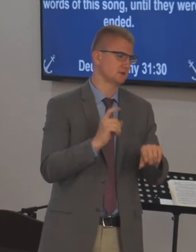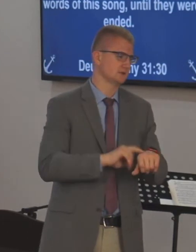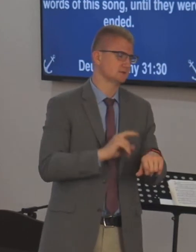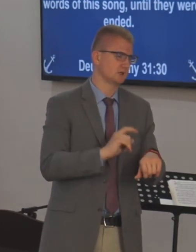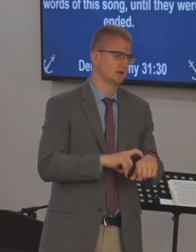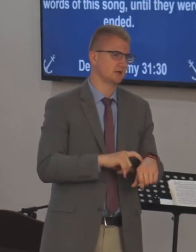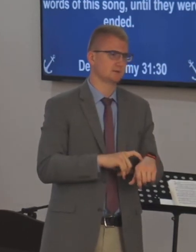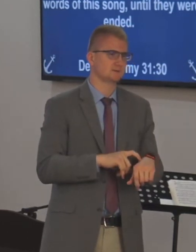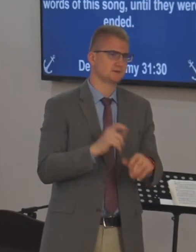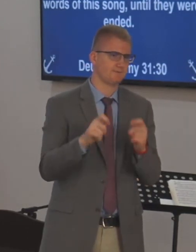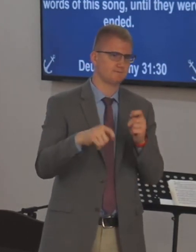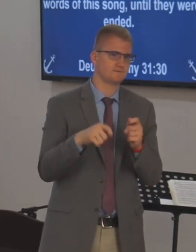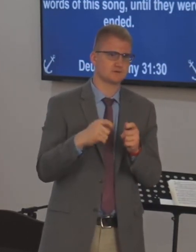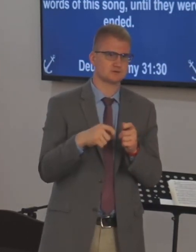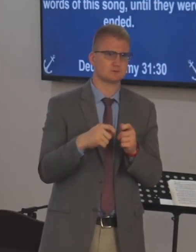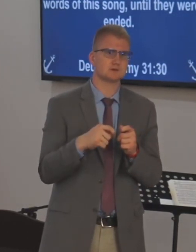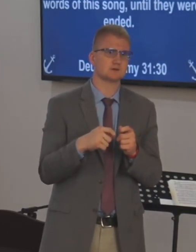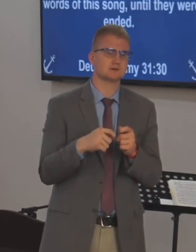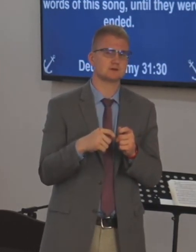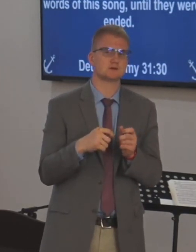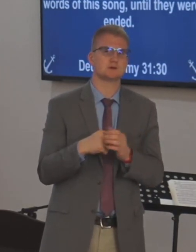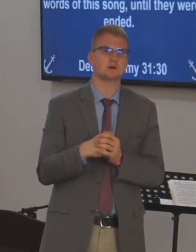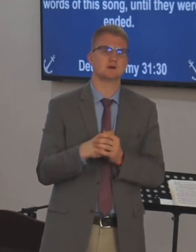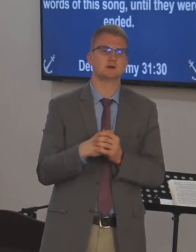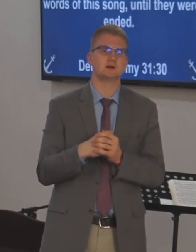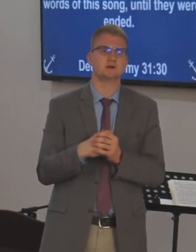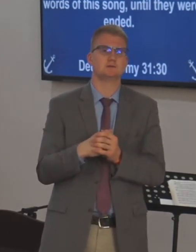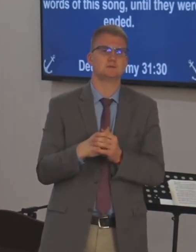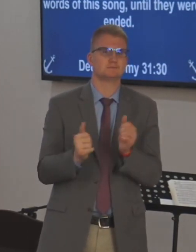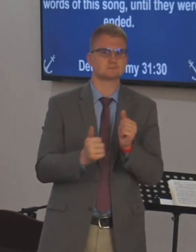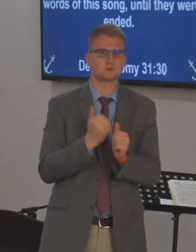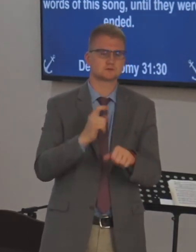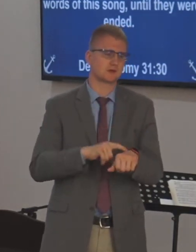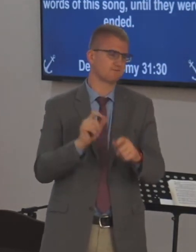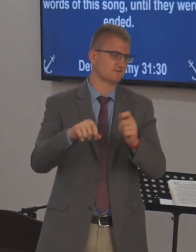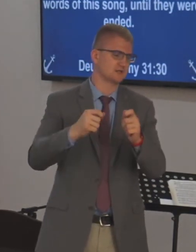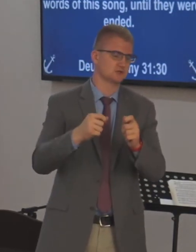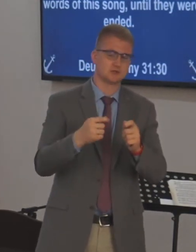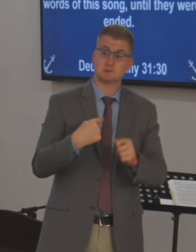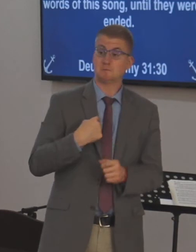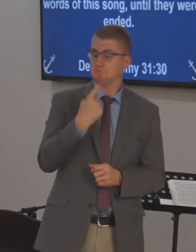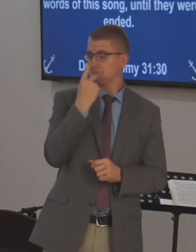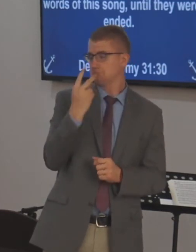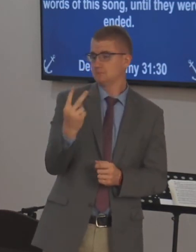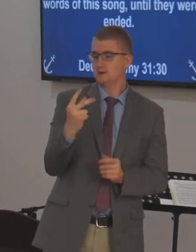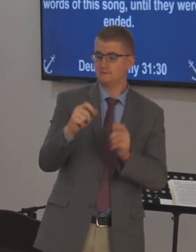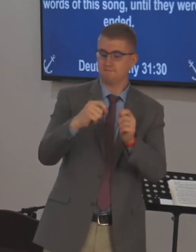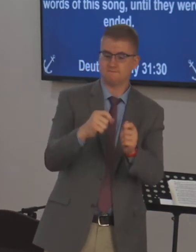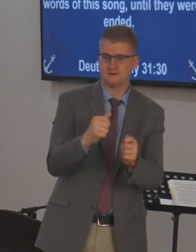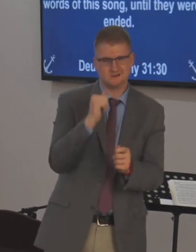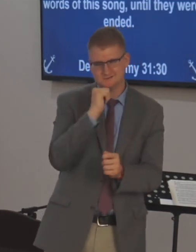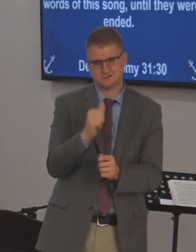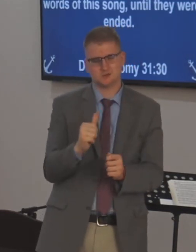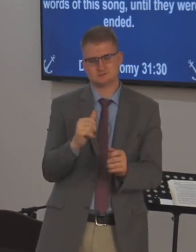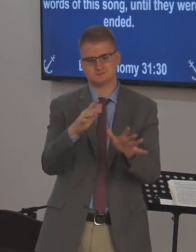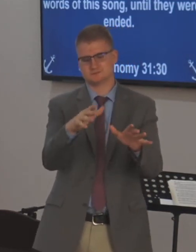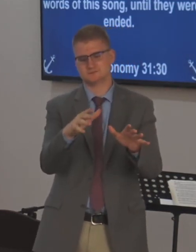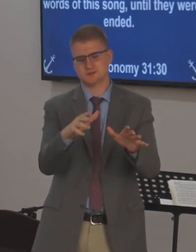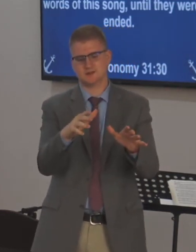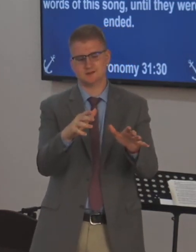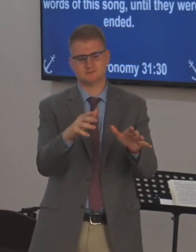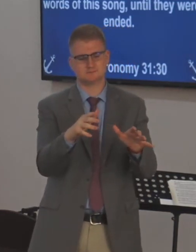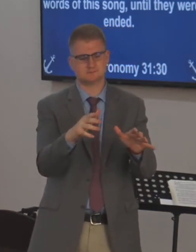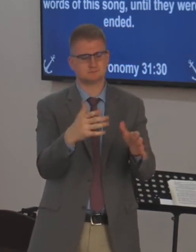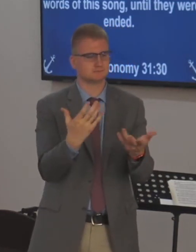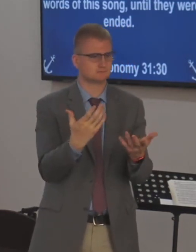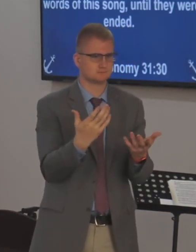ladies. And I say to them, I said, you know, I see you're fishing, and they don't catch a lot of fish. They got to have more patience than